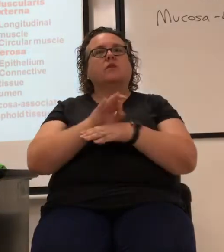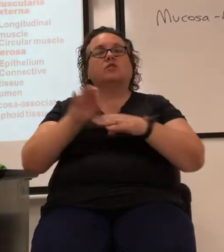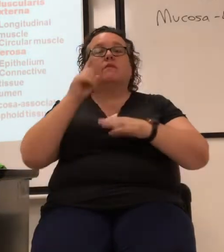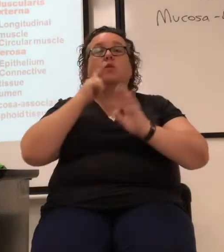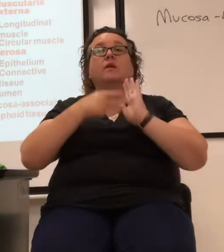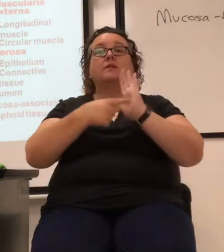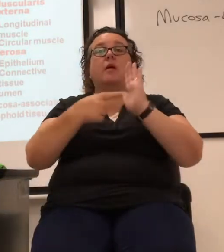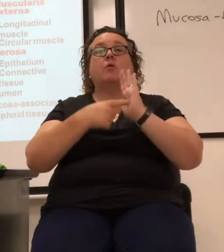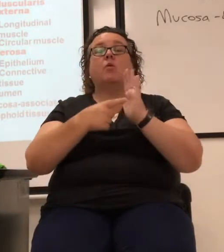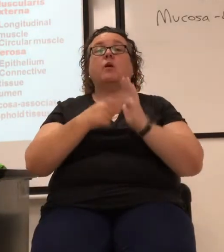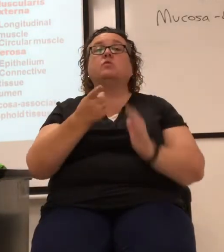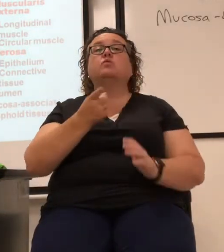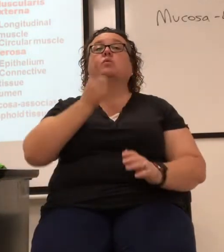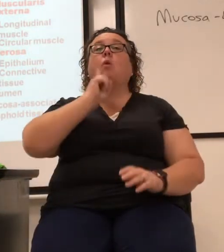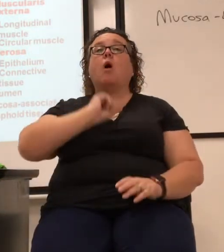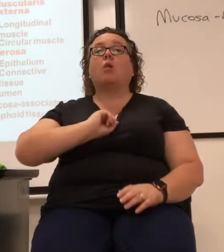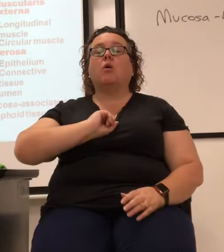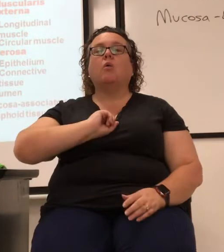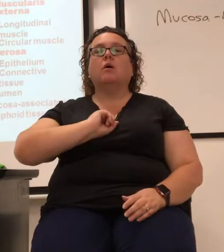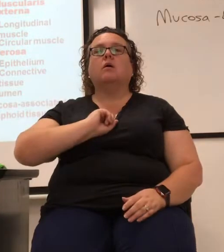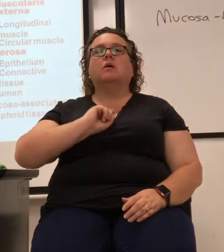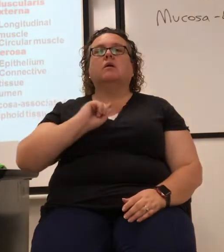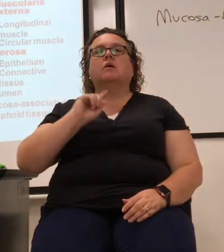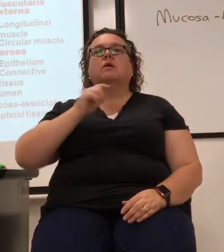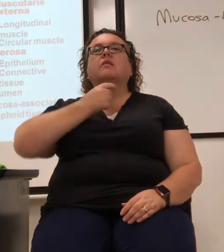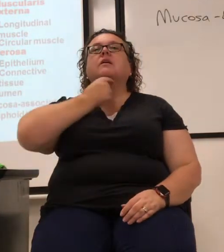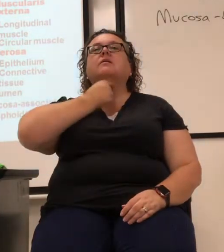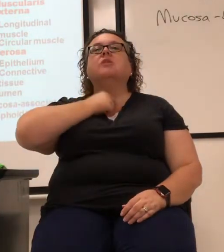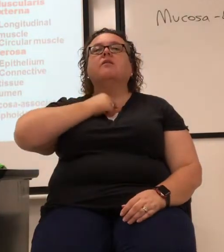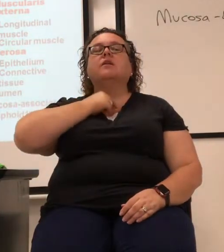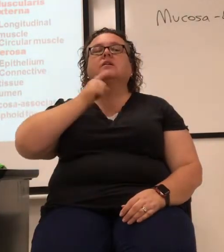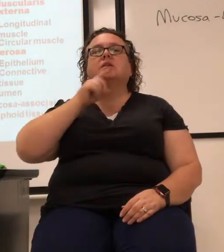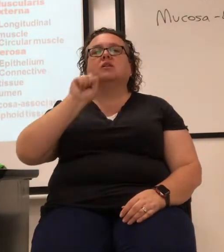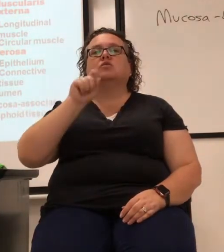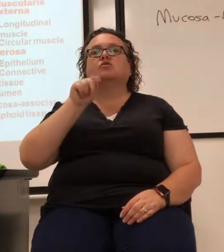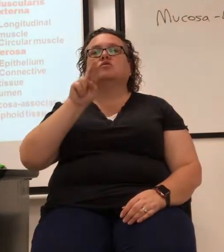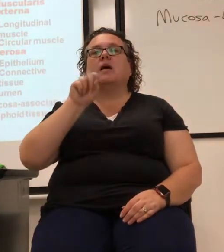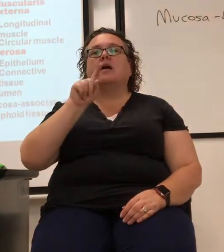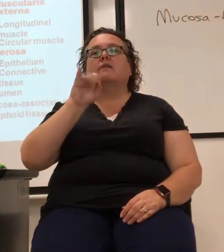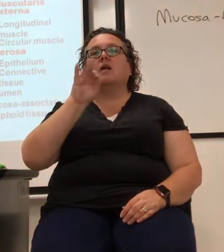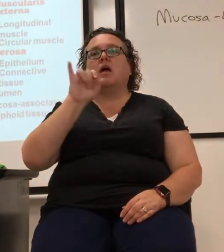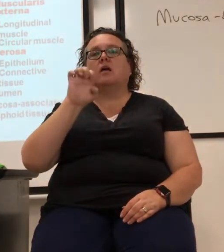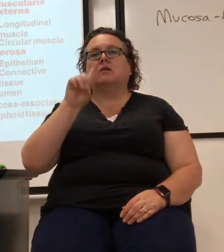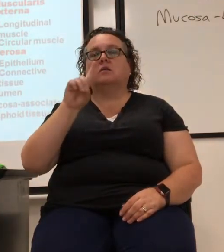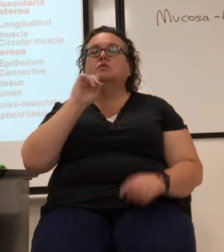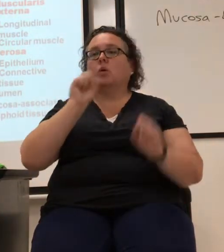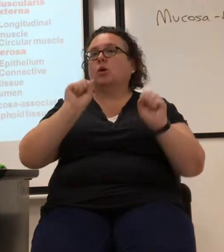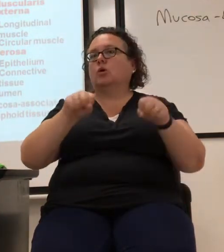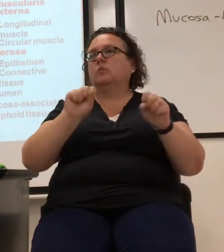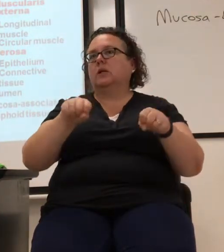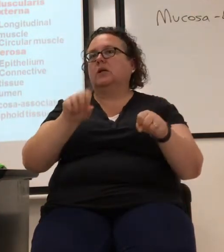food, the esophagus is a stratified epithelium. Could be stratified.